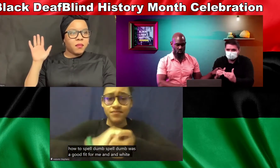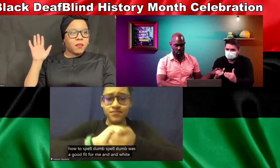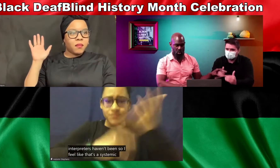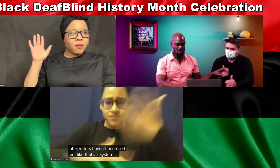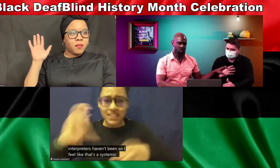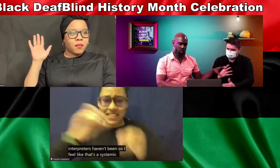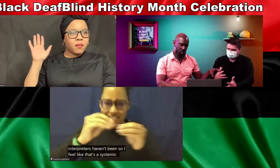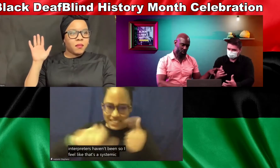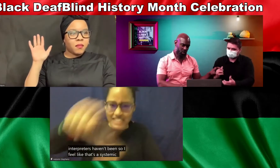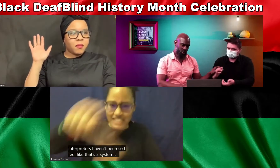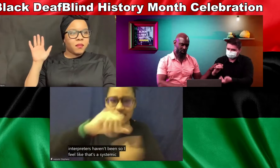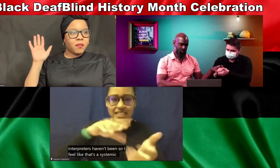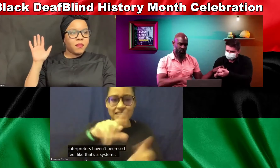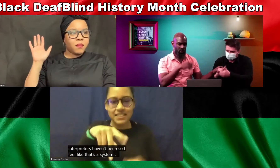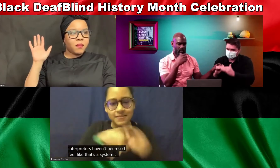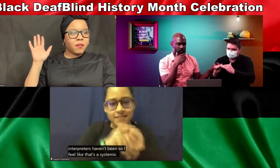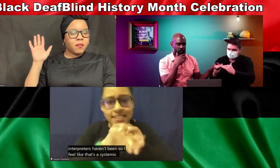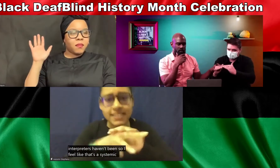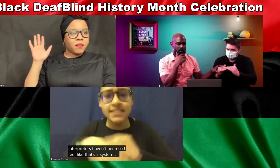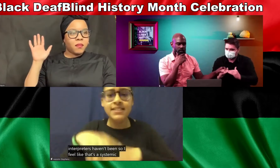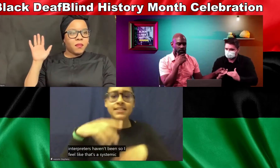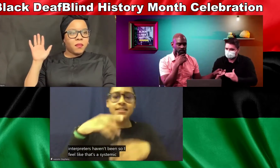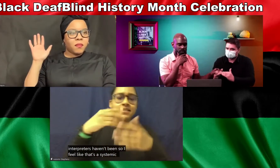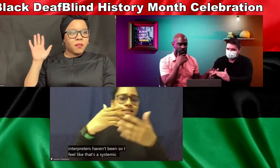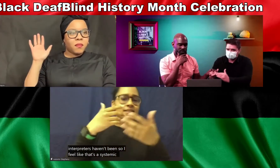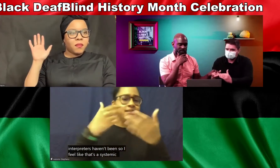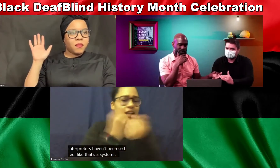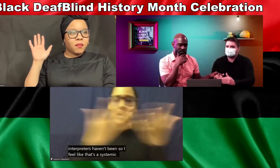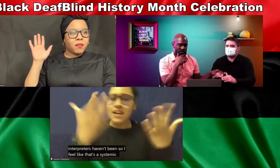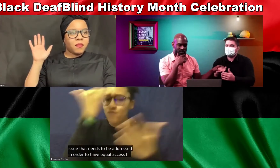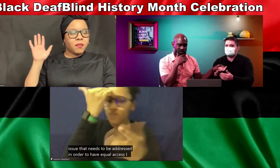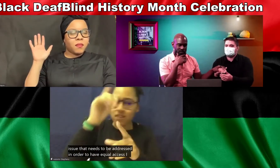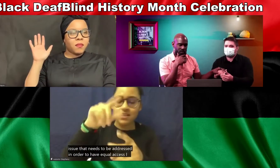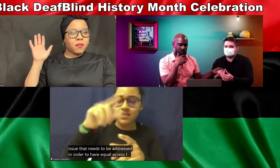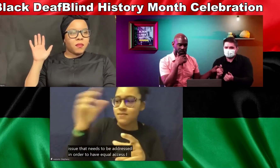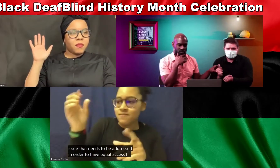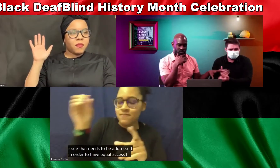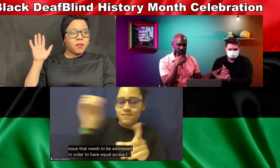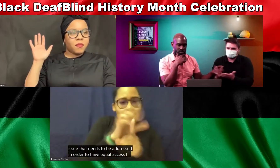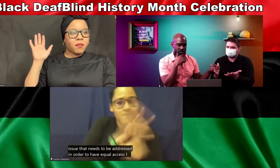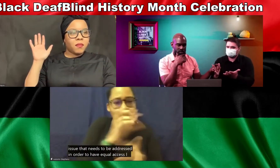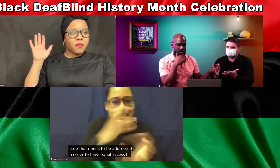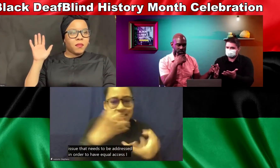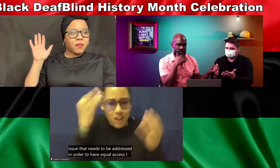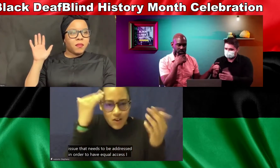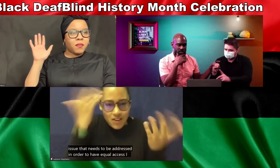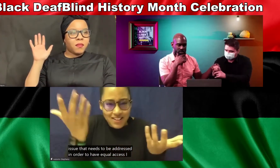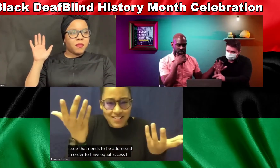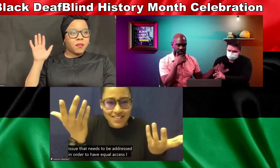addressed. In order to have equal access, I need to have access to interpreters that understand me.